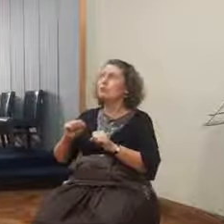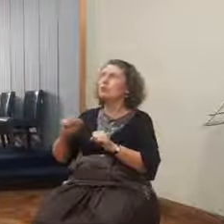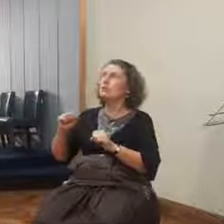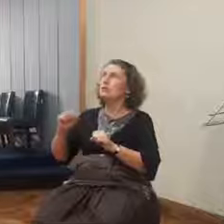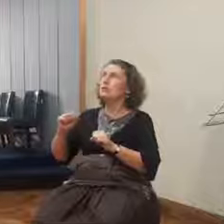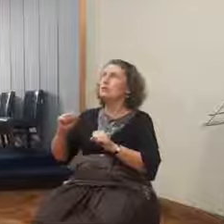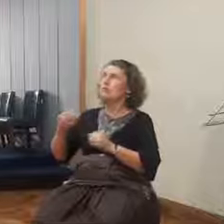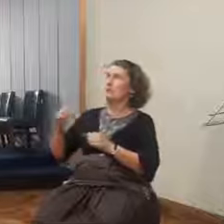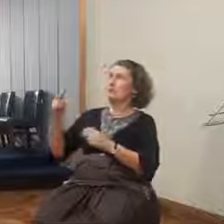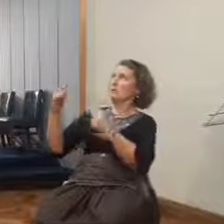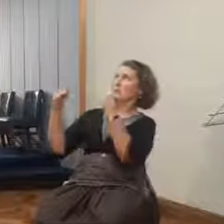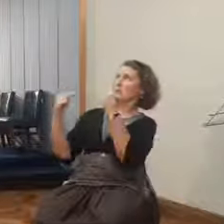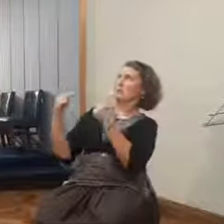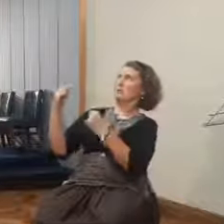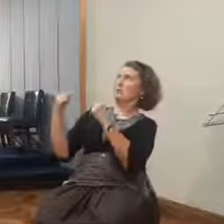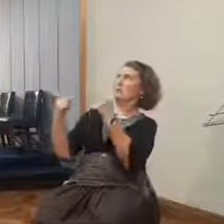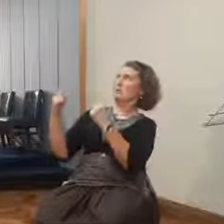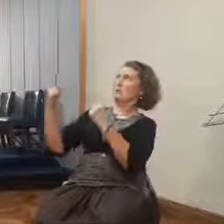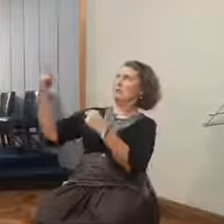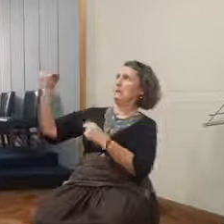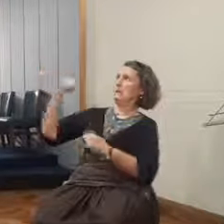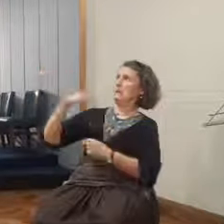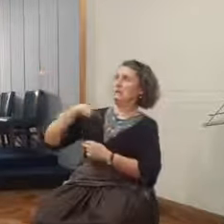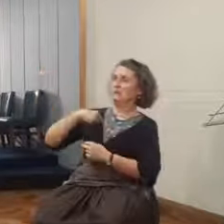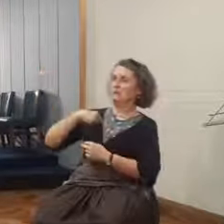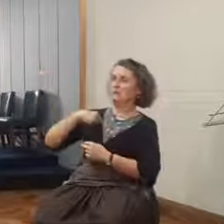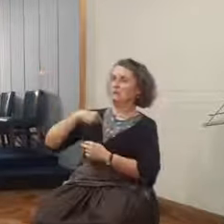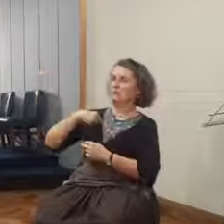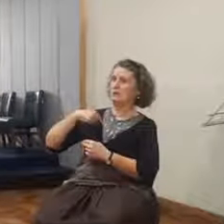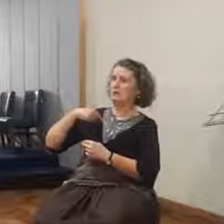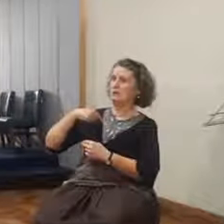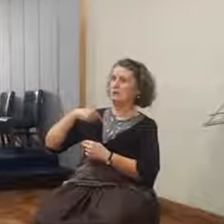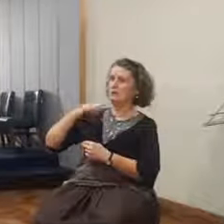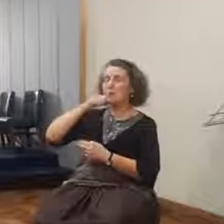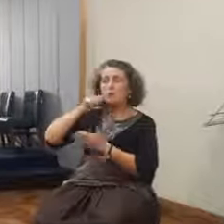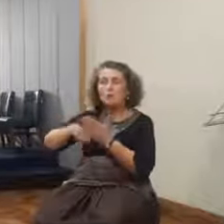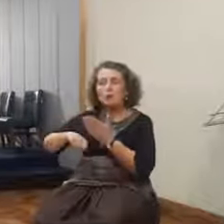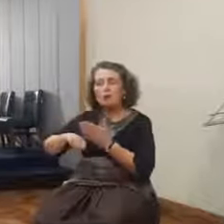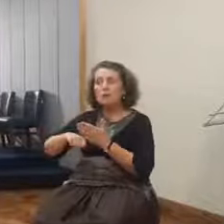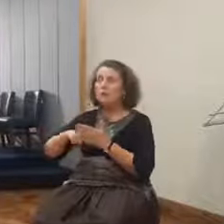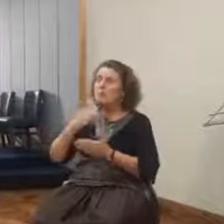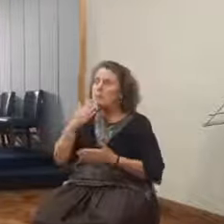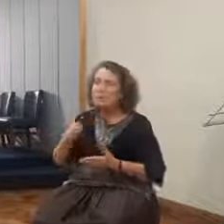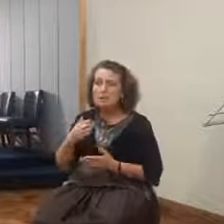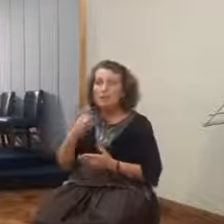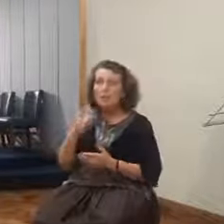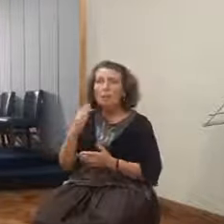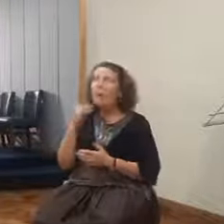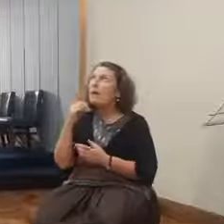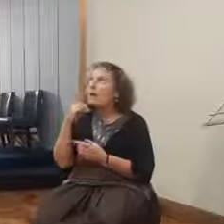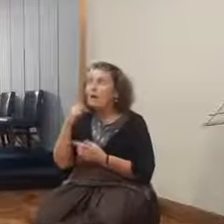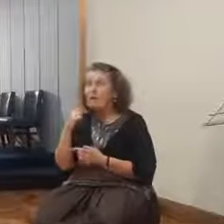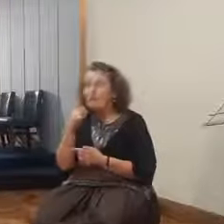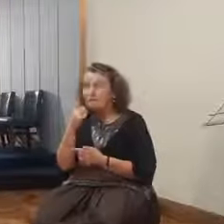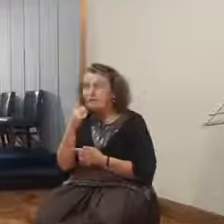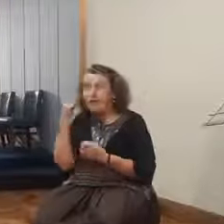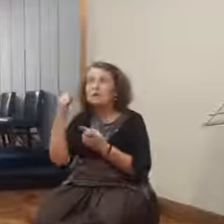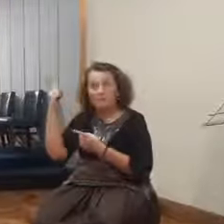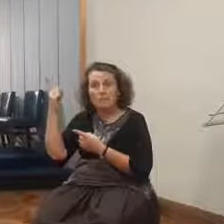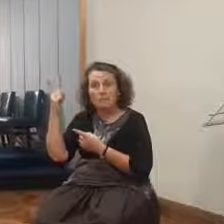his justice and his judgment, seek the Lord while he may be found, and call upon him